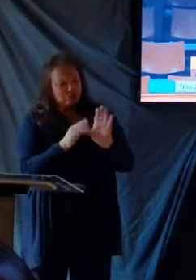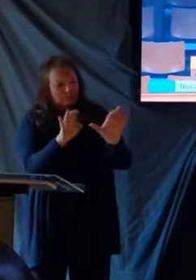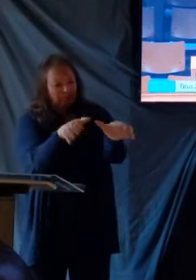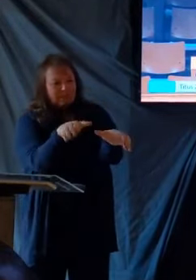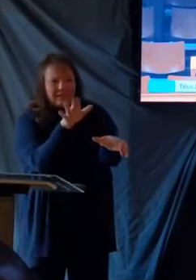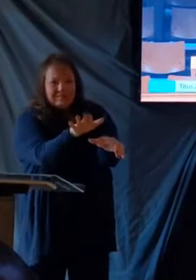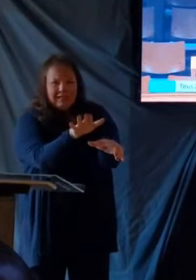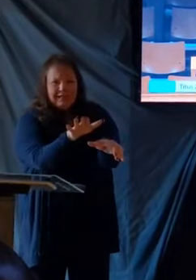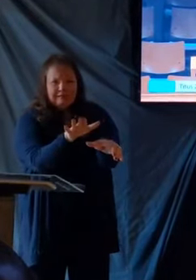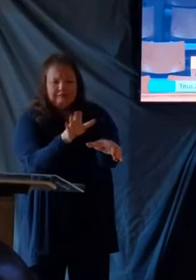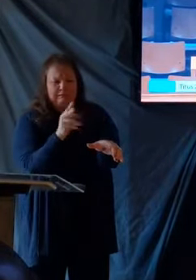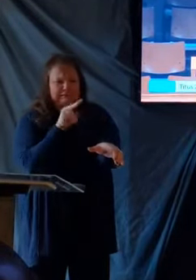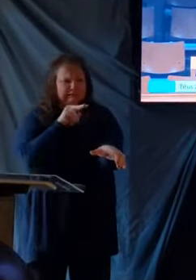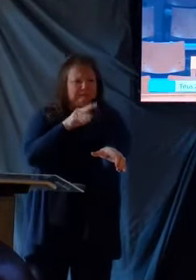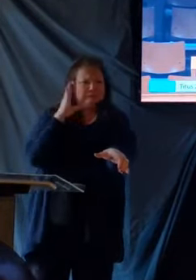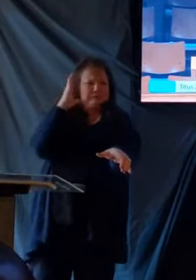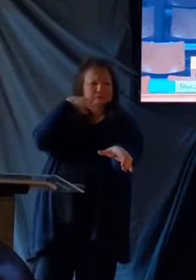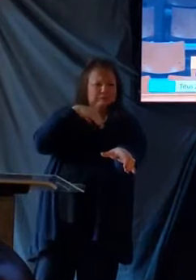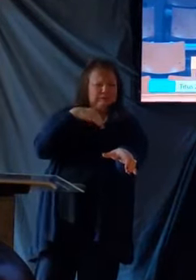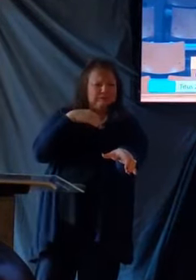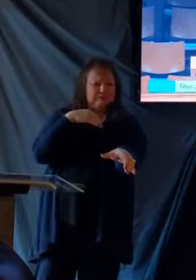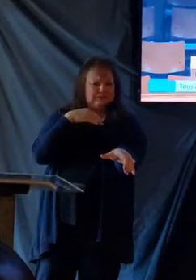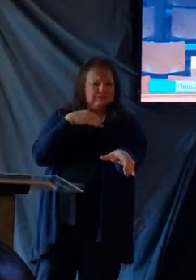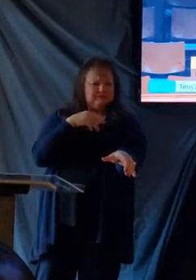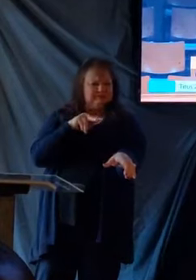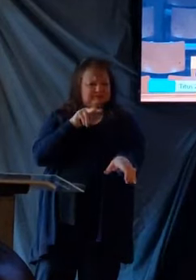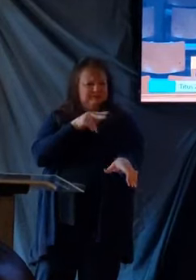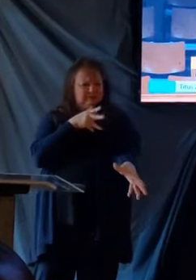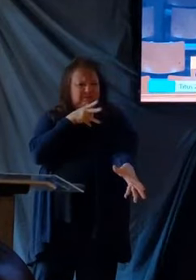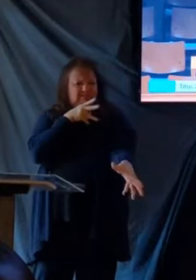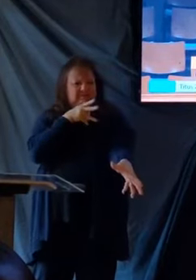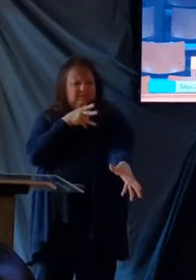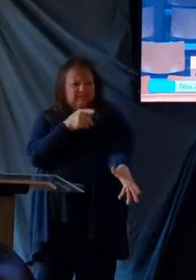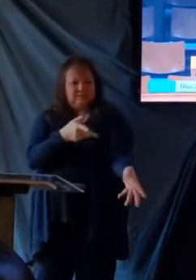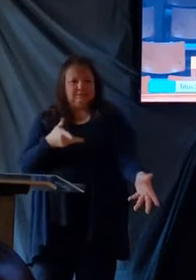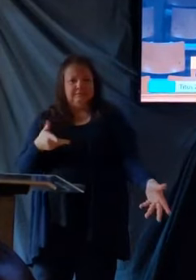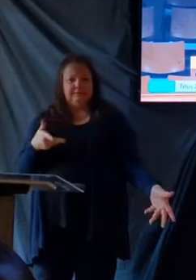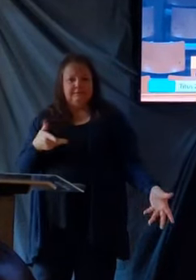and made them strange, so the rest of the world around them just hated them.